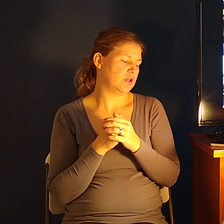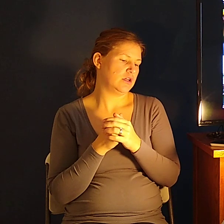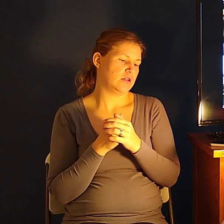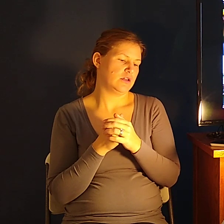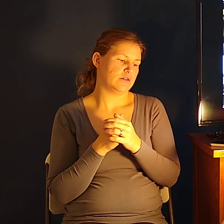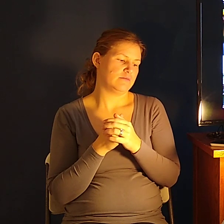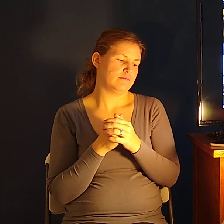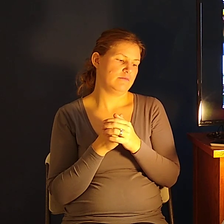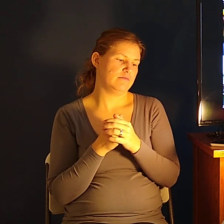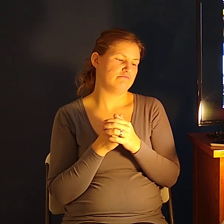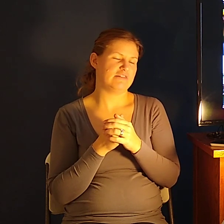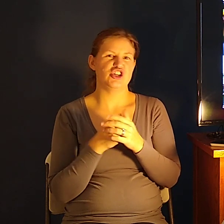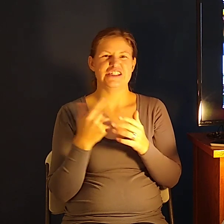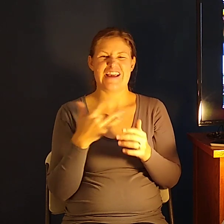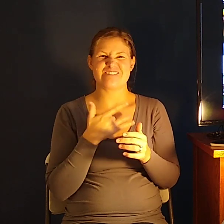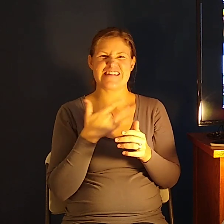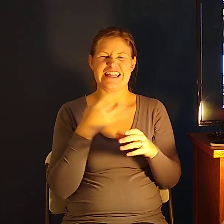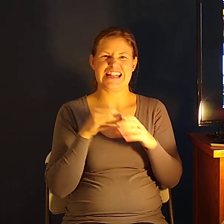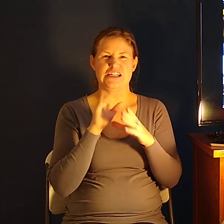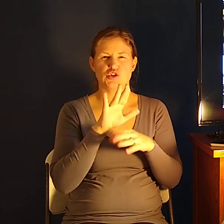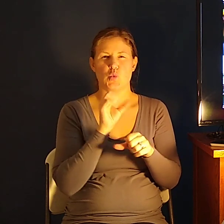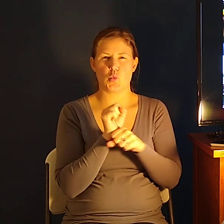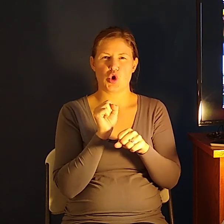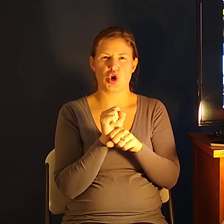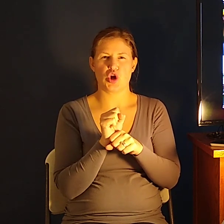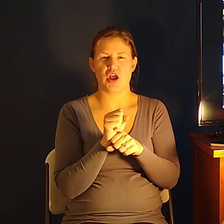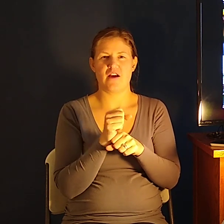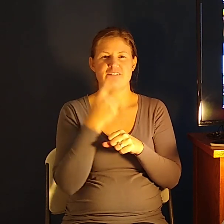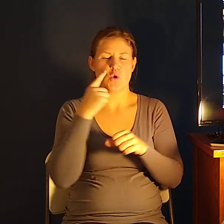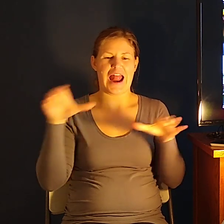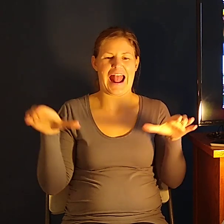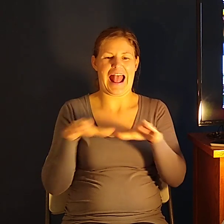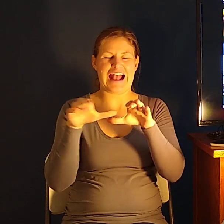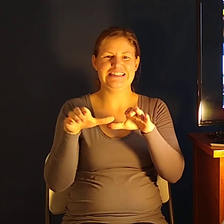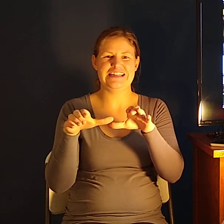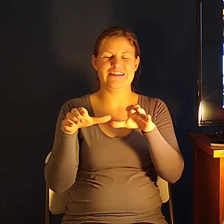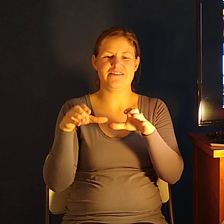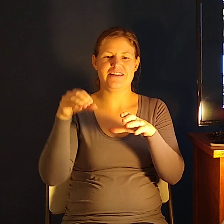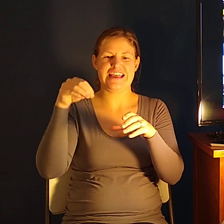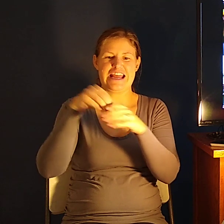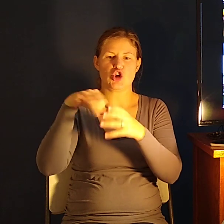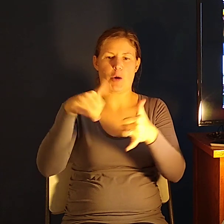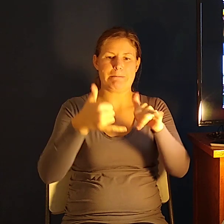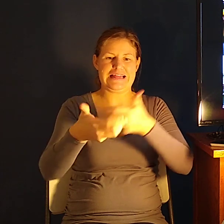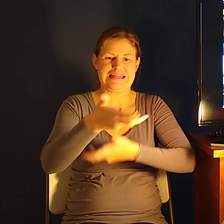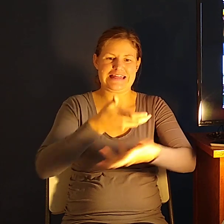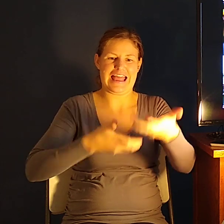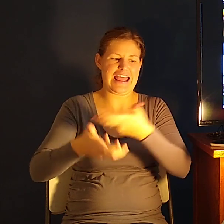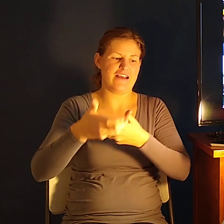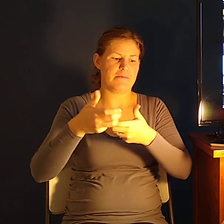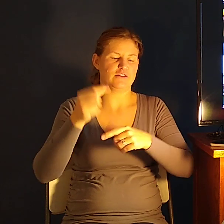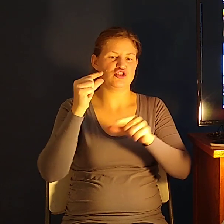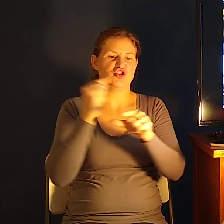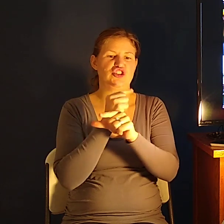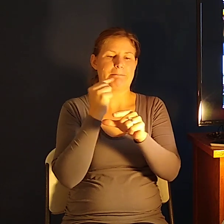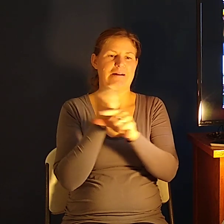There is a feeling in his work of active interplay among geometrically loose,